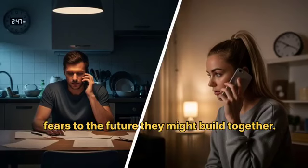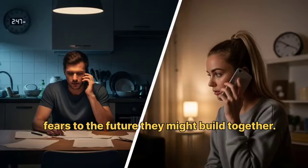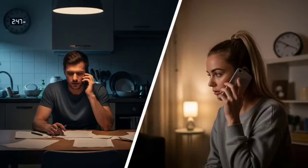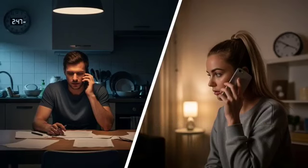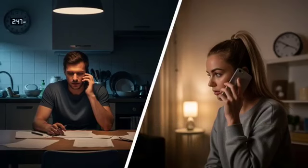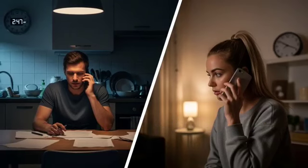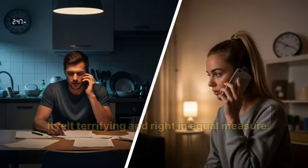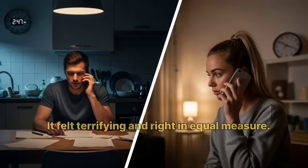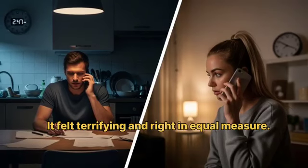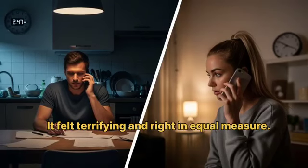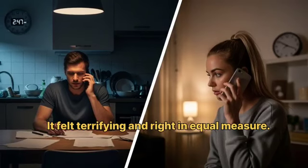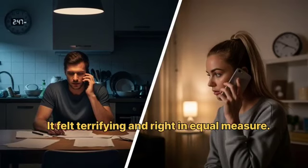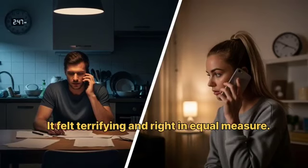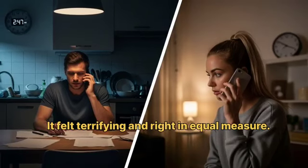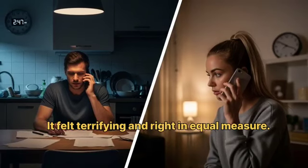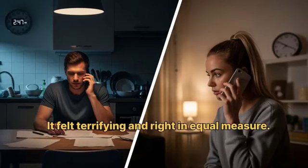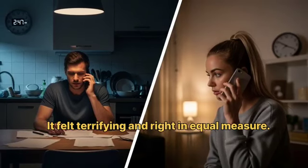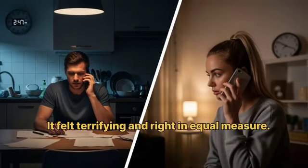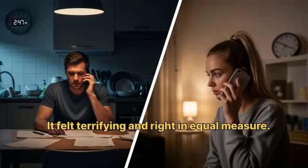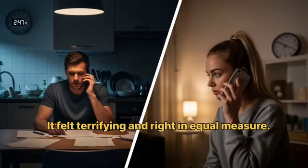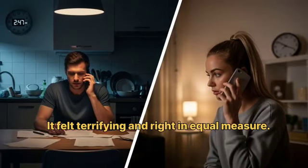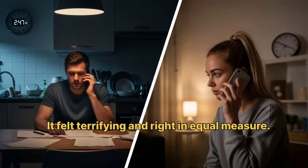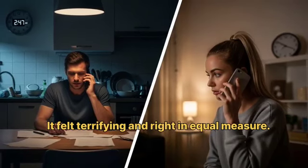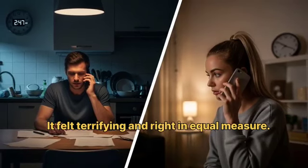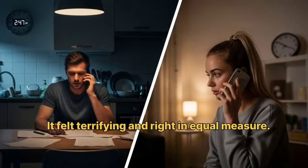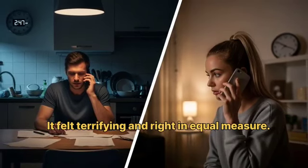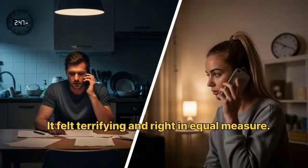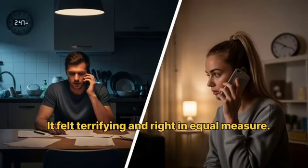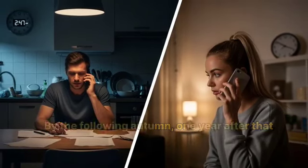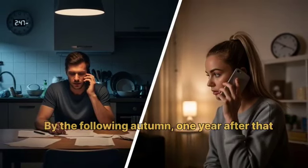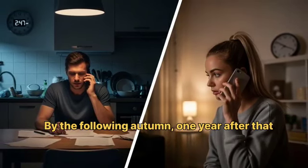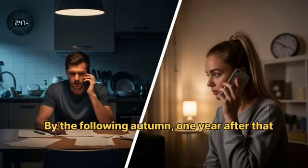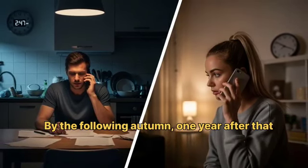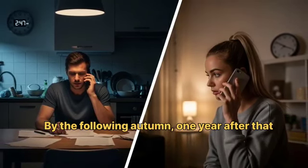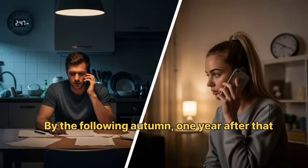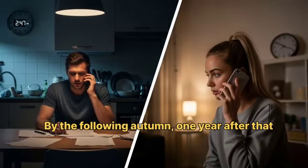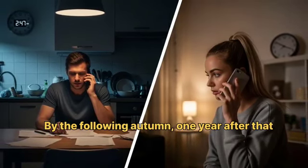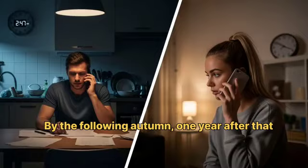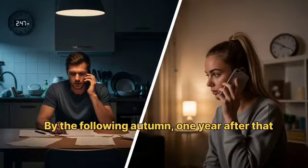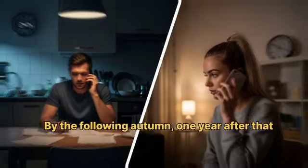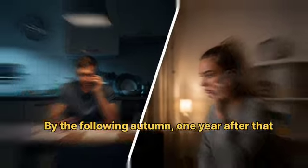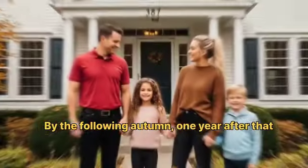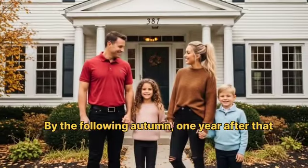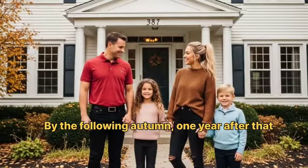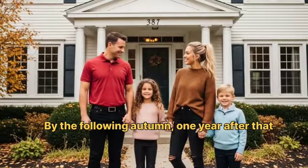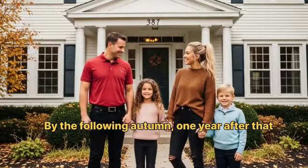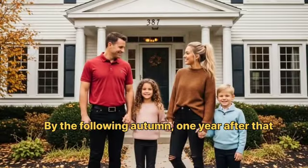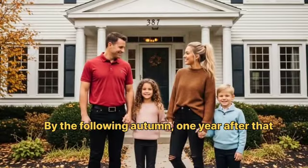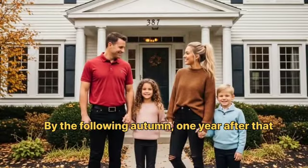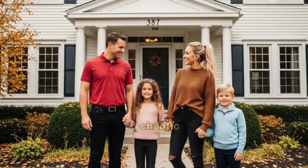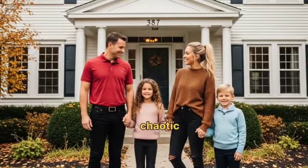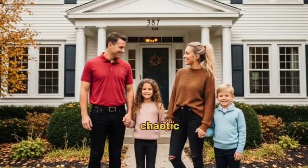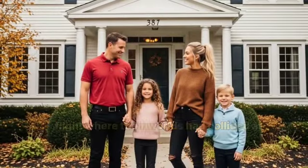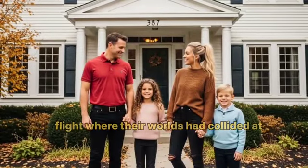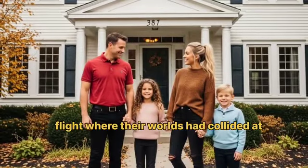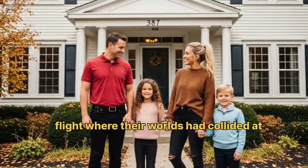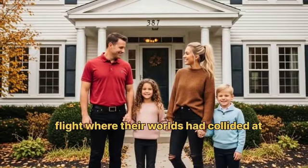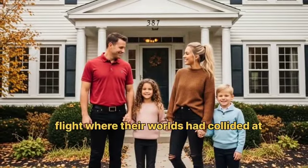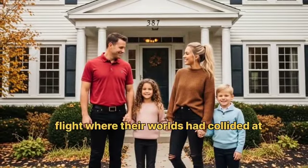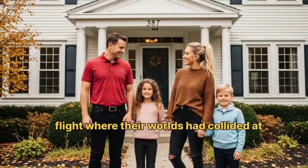together. It felt terrifying and right in equal measure. By the following autumn, 1 year after that chaotic flight where their worlds